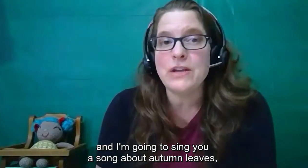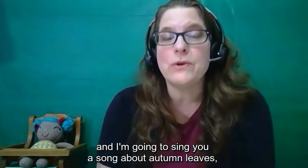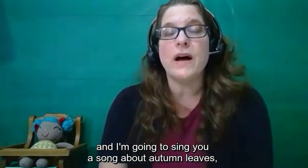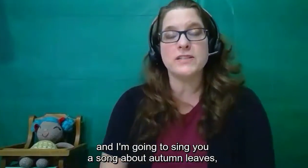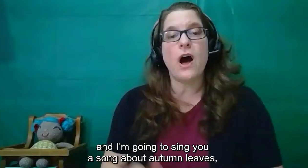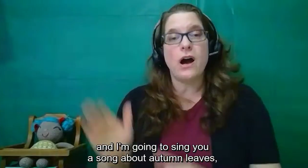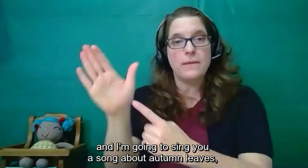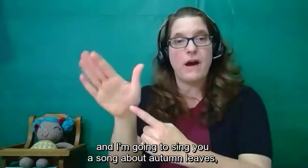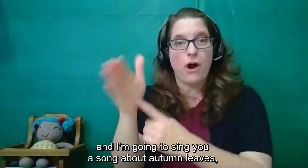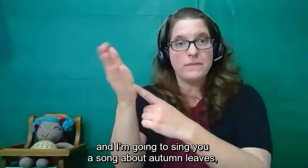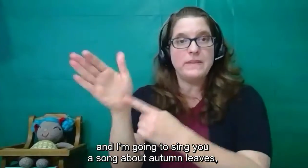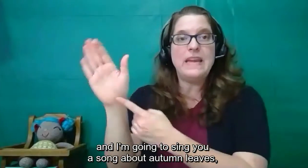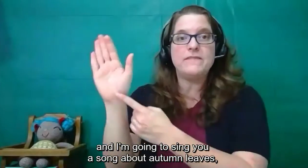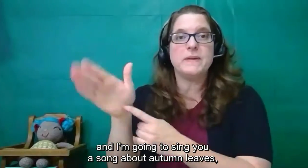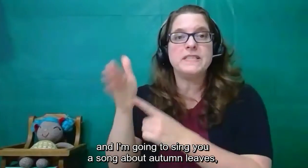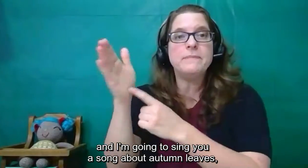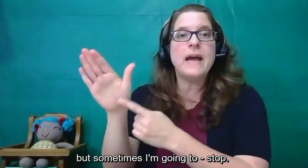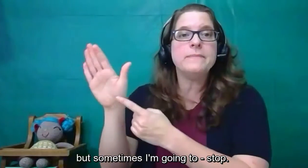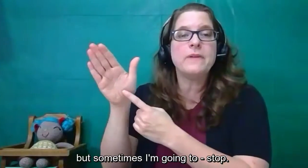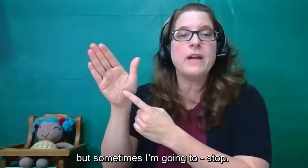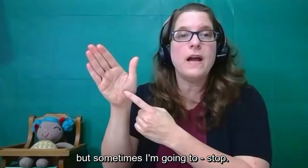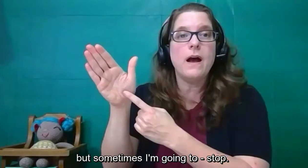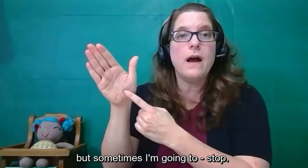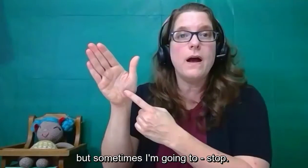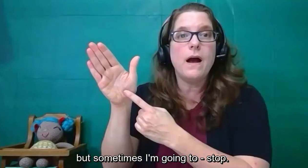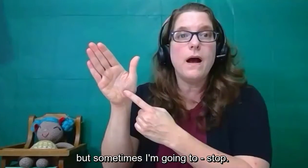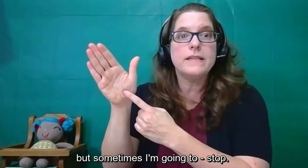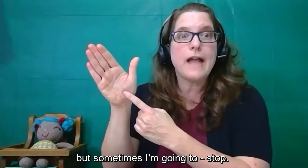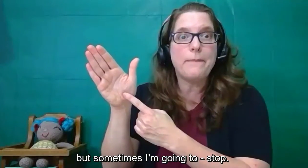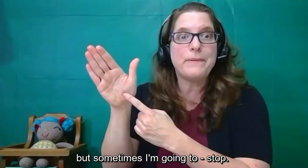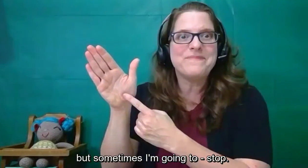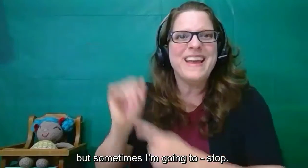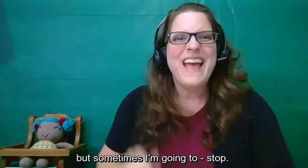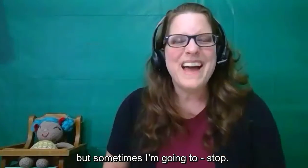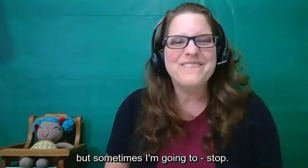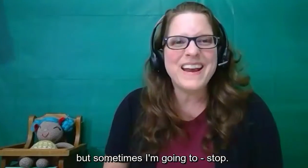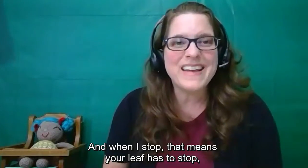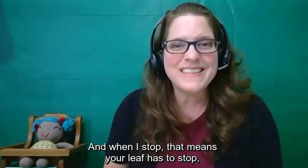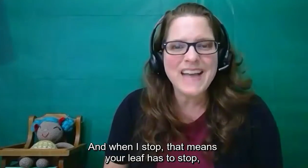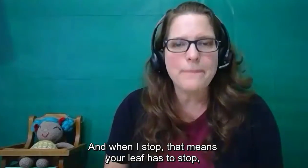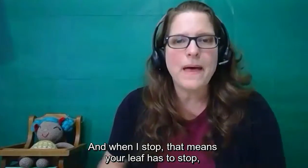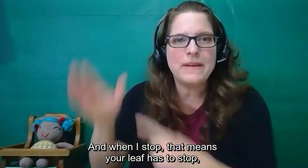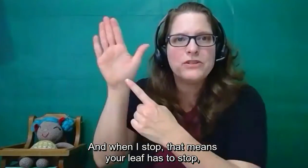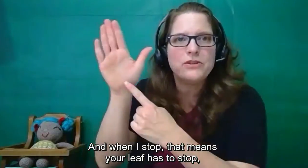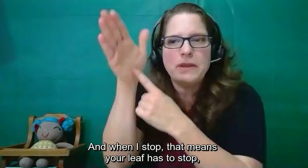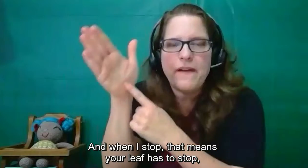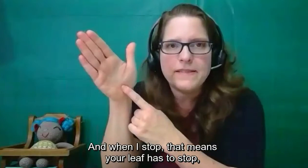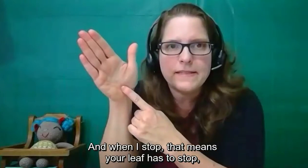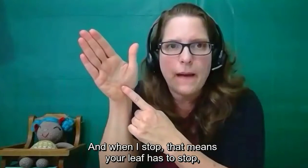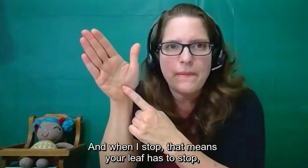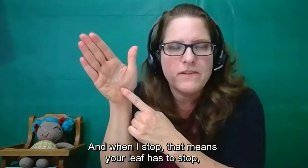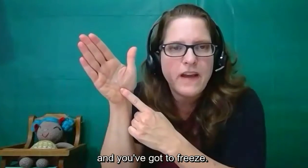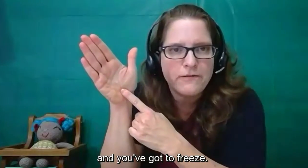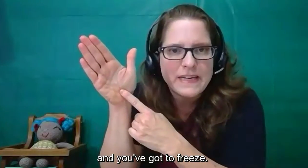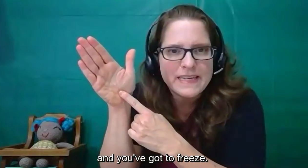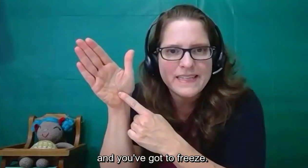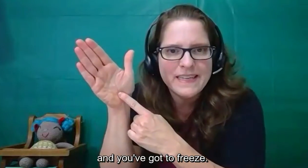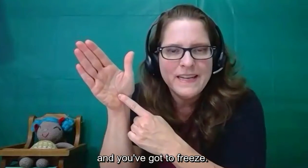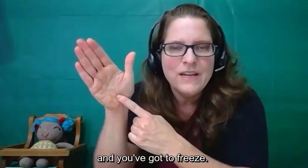sing you a song about autumn leaves, but sometimes I'm going to stop. And when I stop, that means your leaf has to stop, and you've got to freeze.